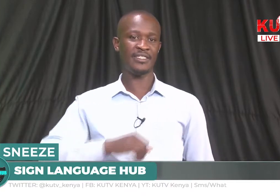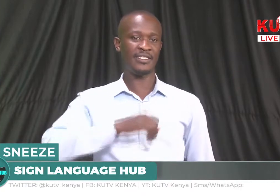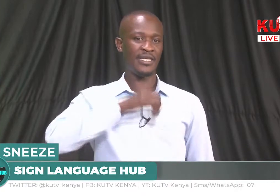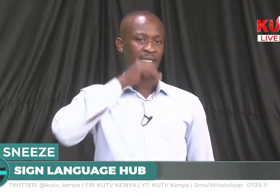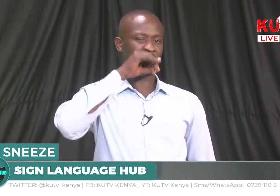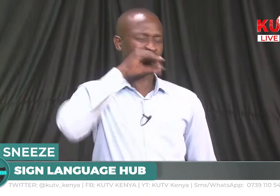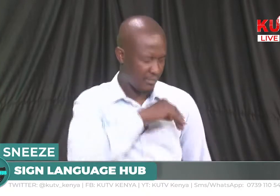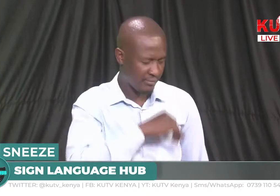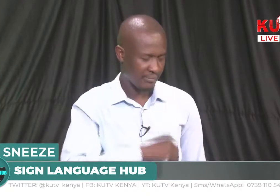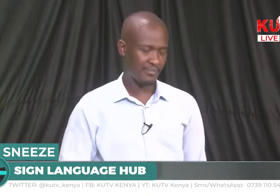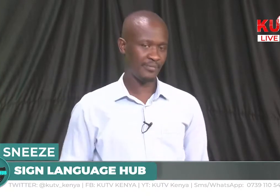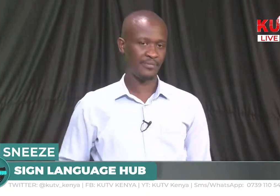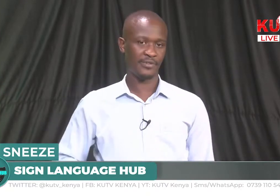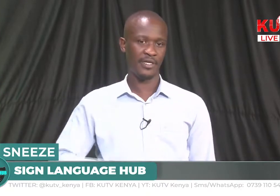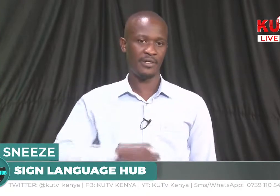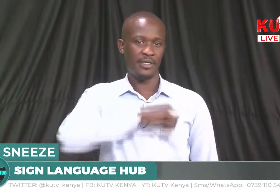Sneeze. Okay.